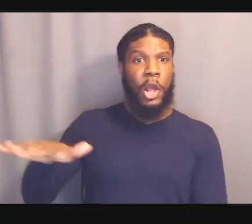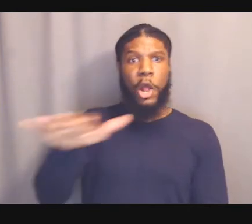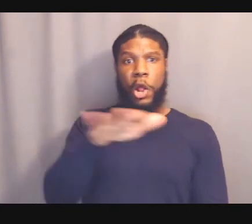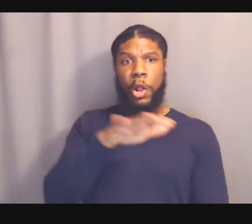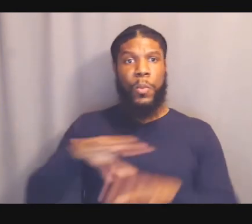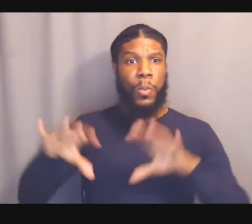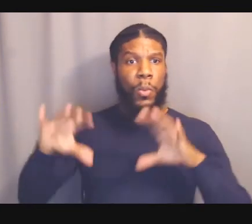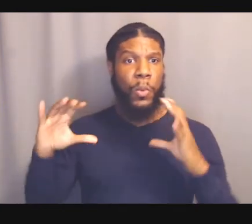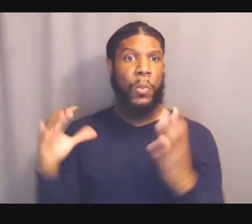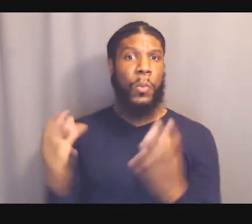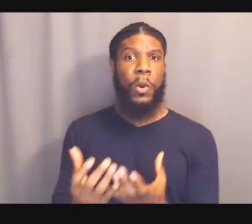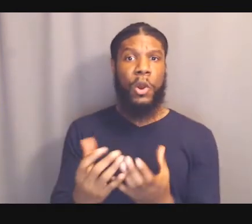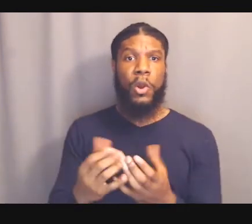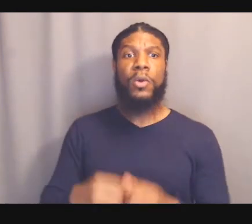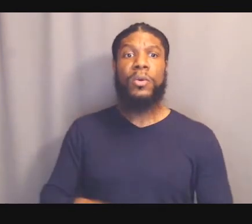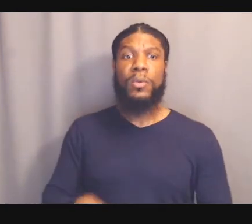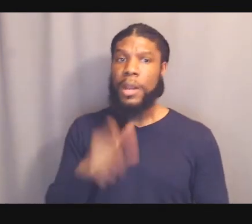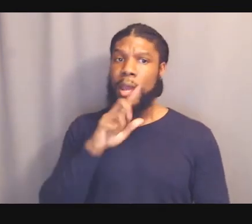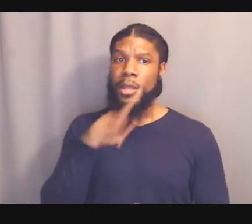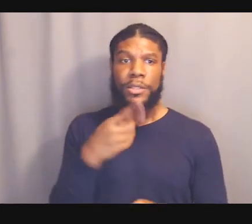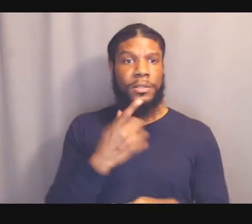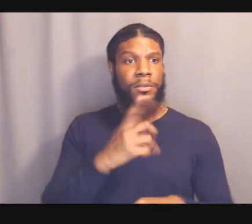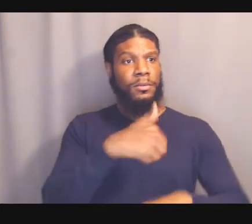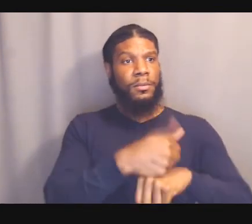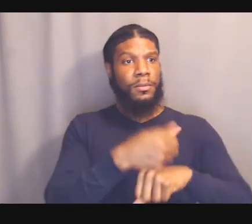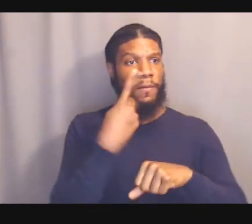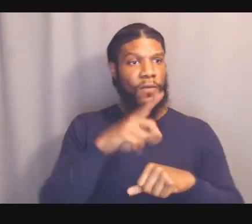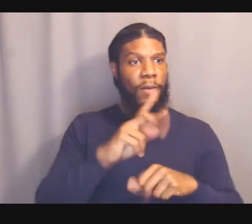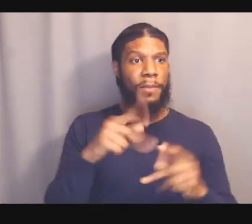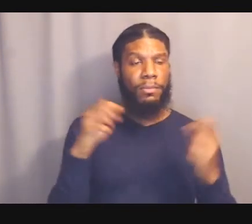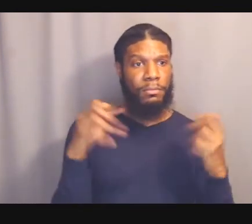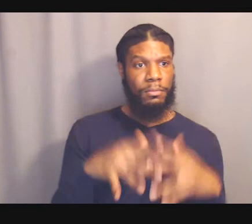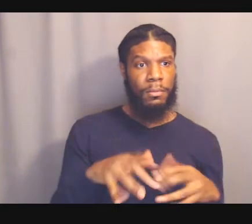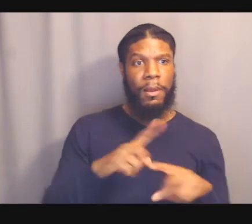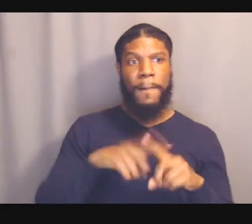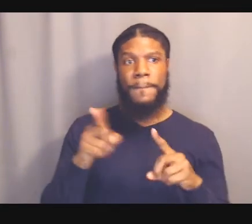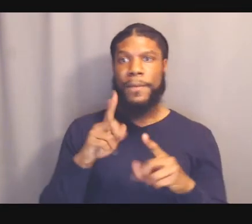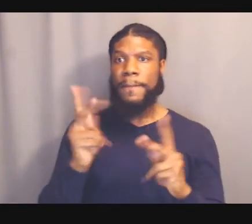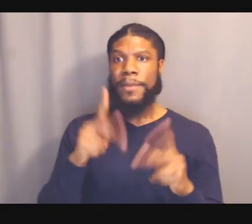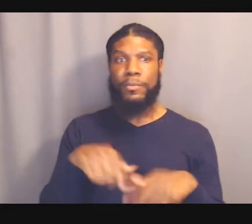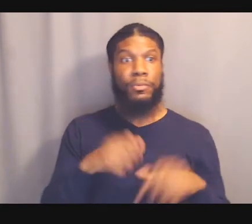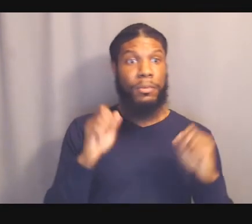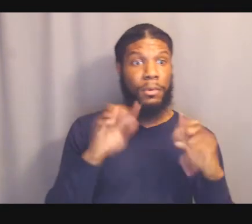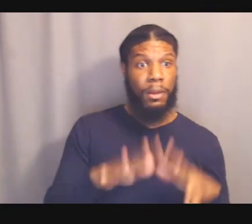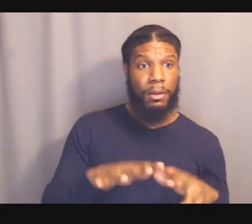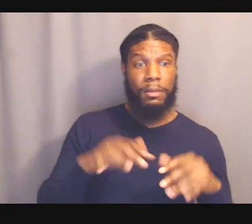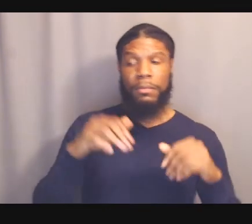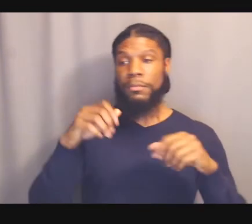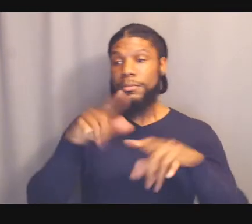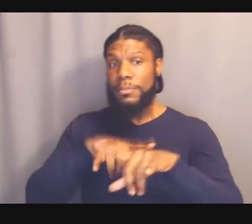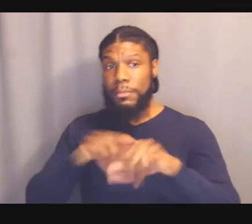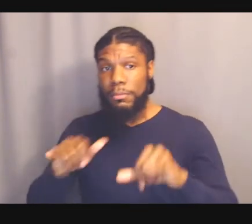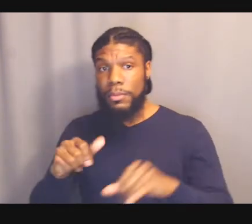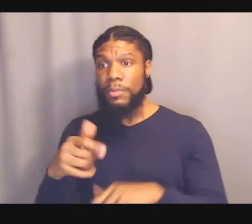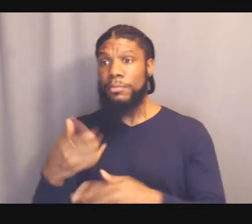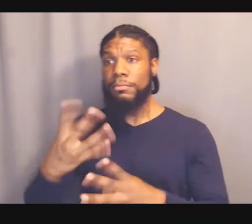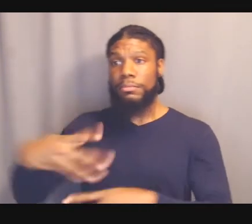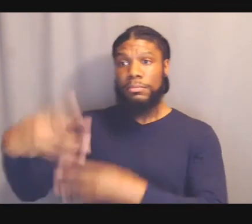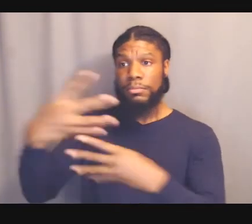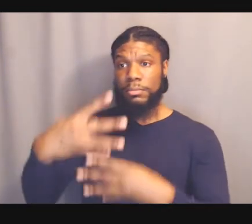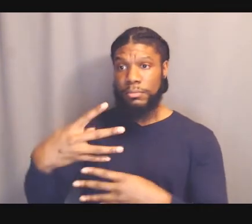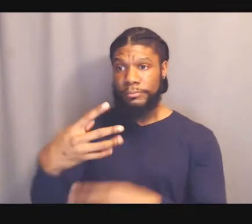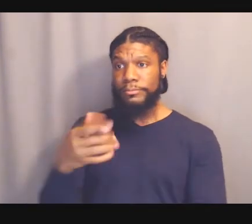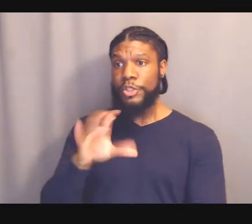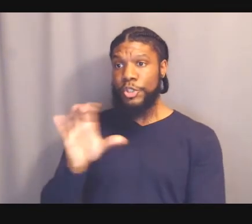galaxy. Yeah, because we're intergalactic. Get it? Galaxy. All right. So if you want to contribute, here are the ways you